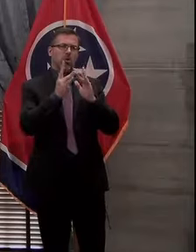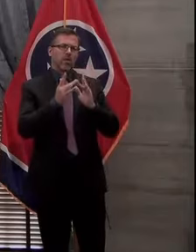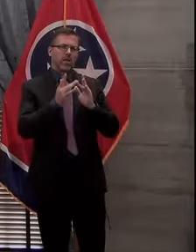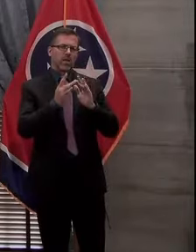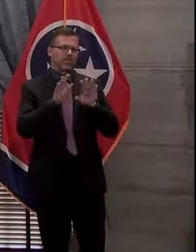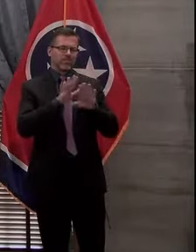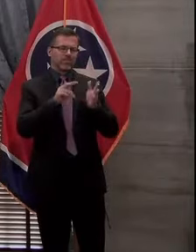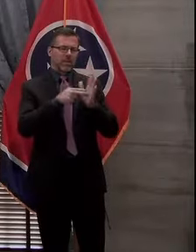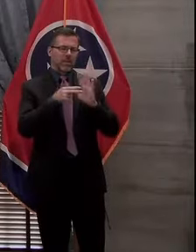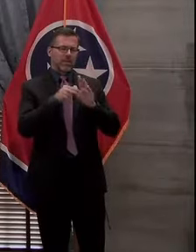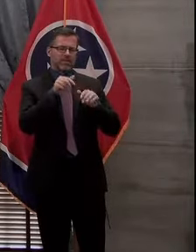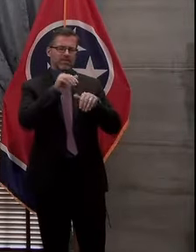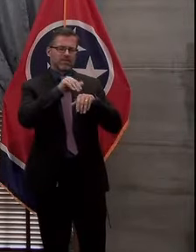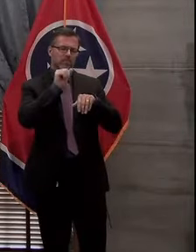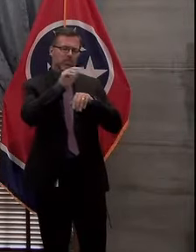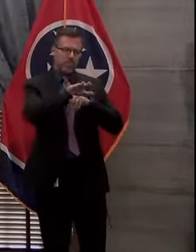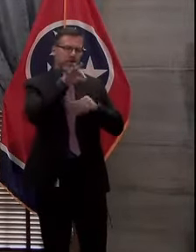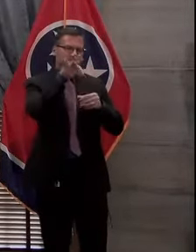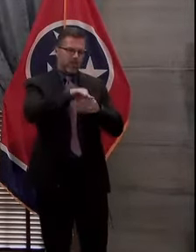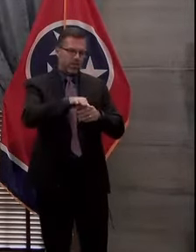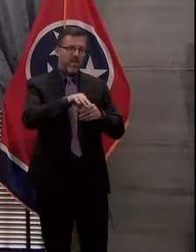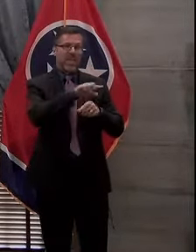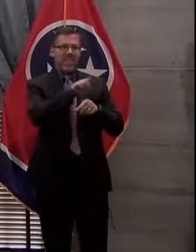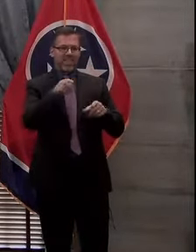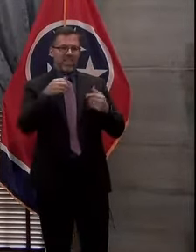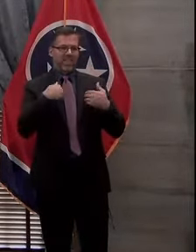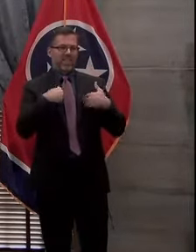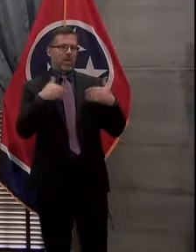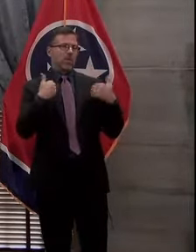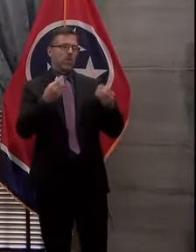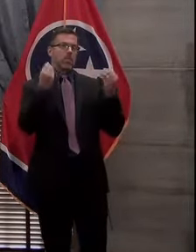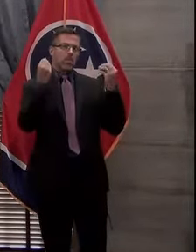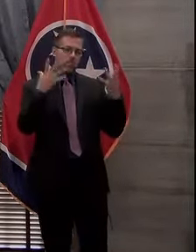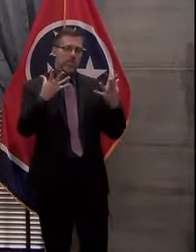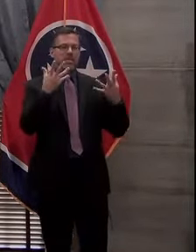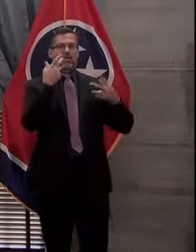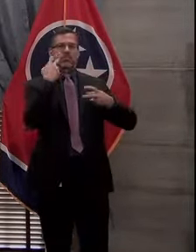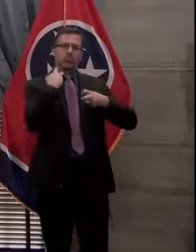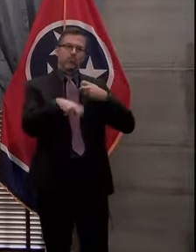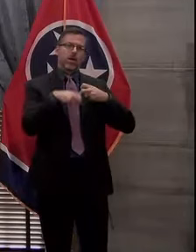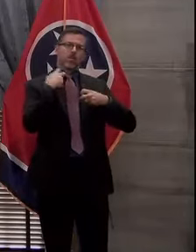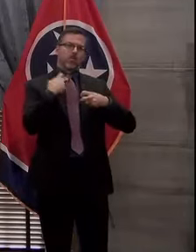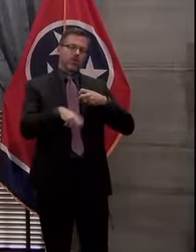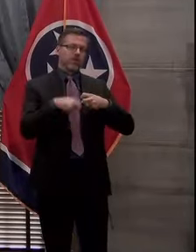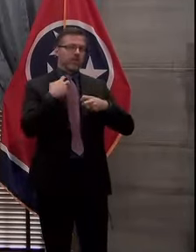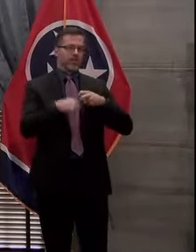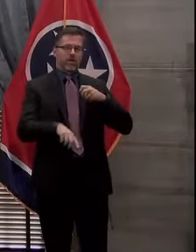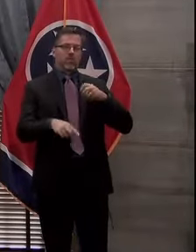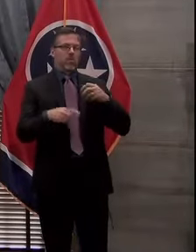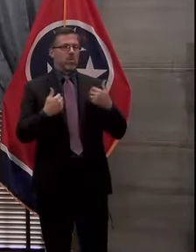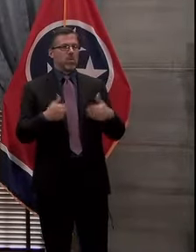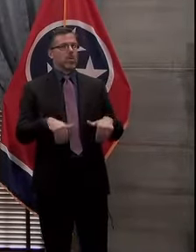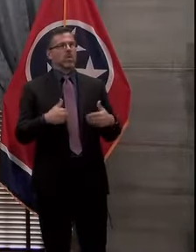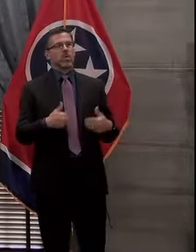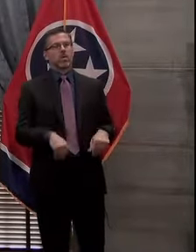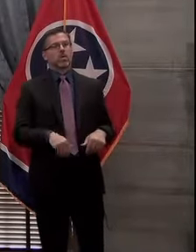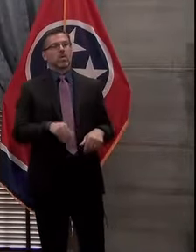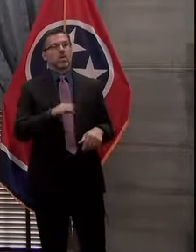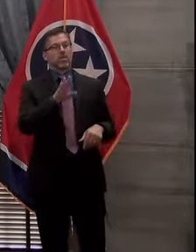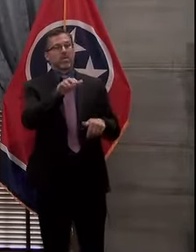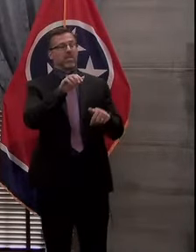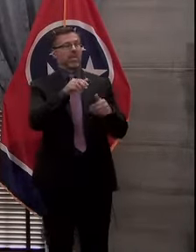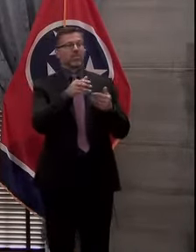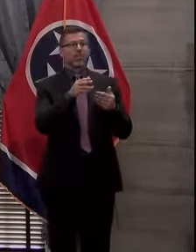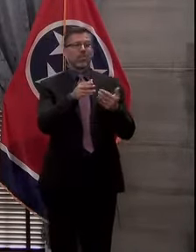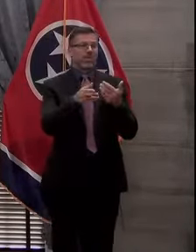that have had significant problems because of the massive increase that that they had in their absentee voting. So there are